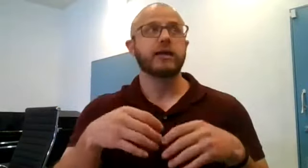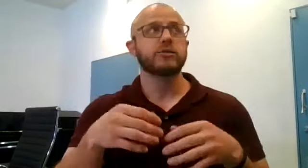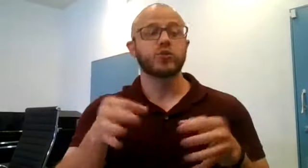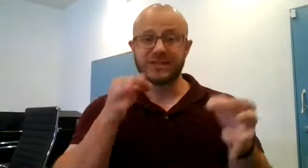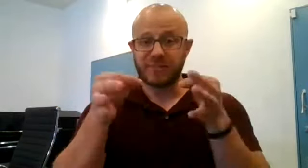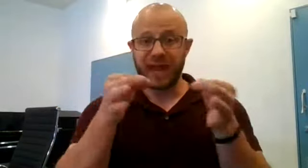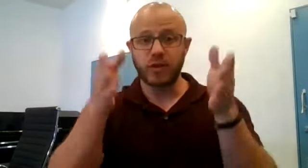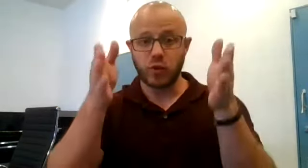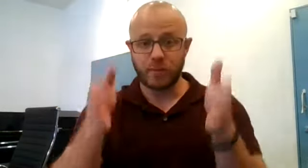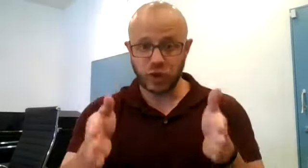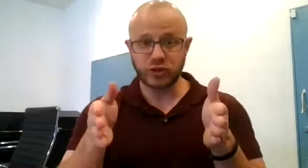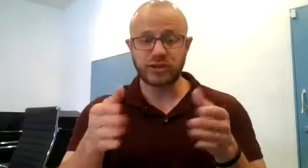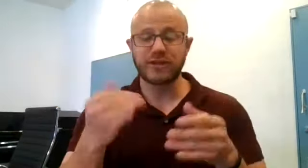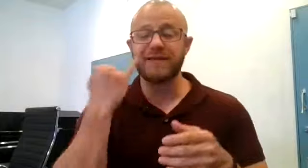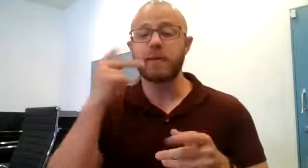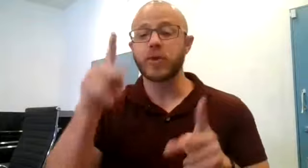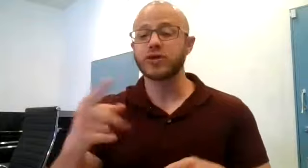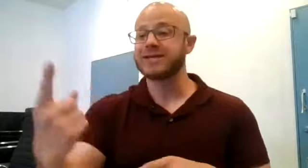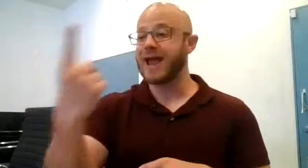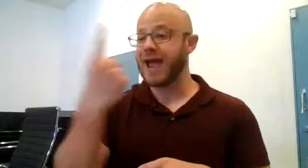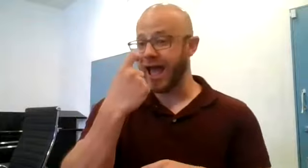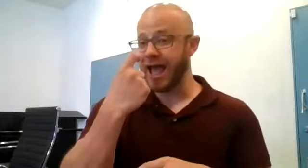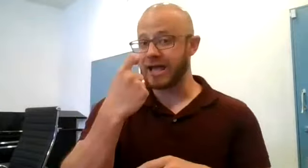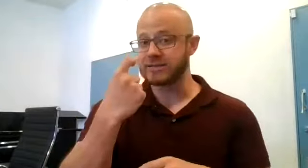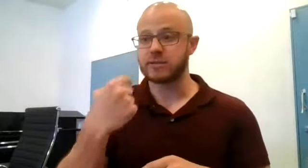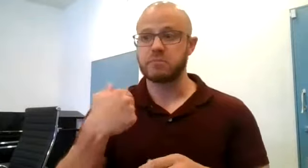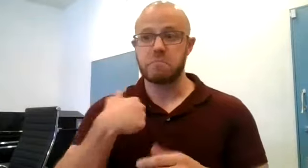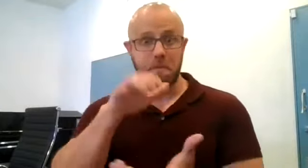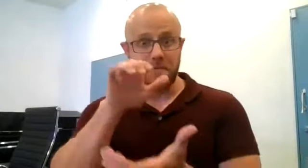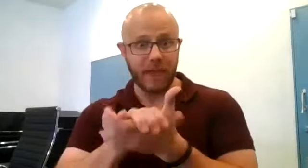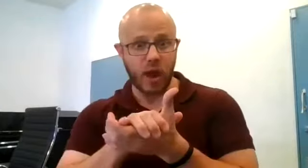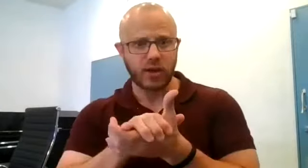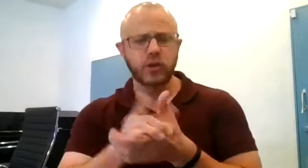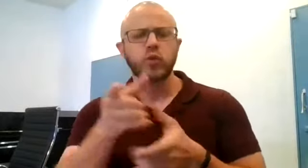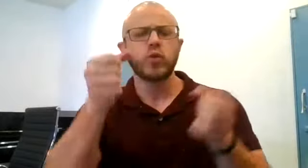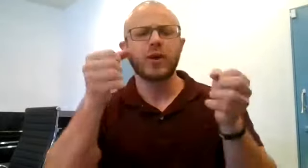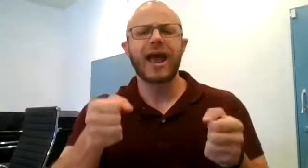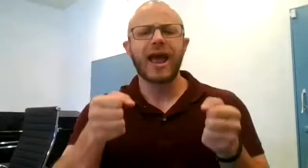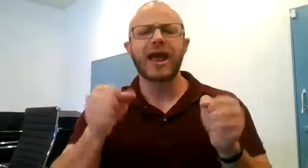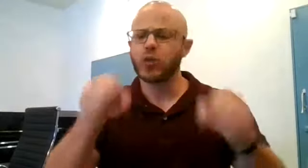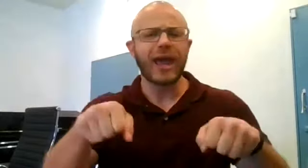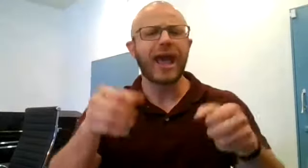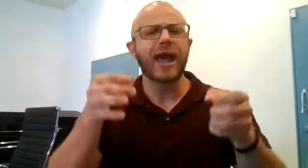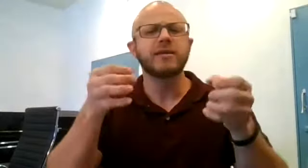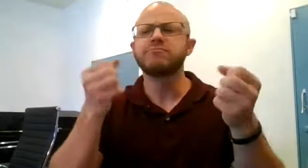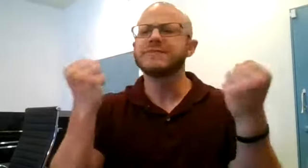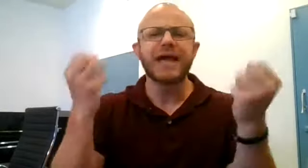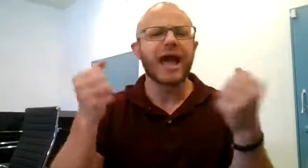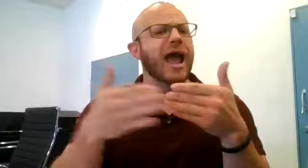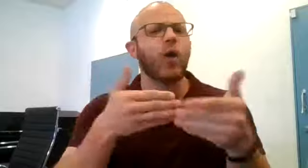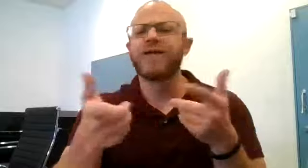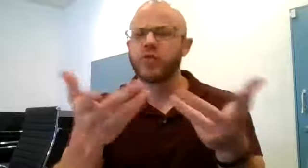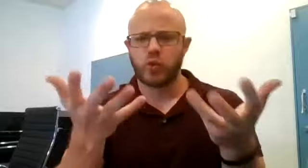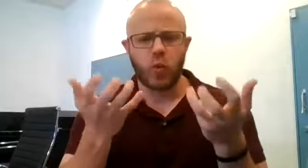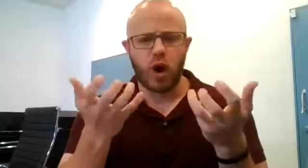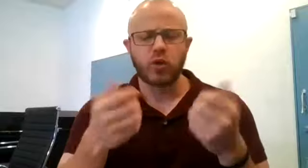So when you decide to explain a person, the person asks a question, are you married? You can sign however